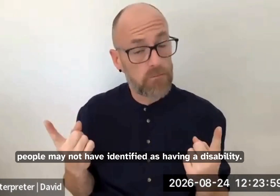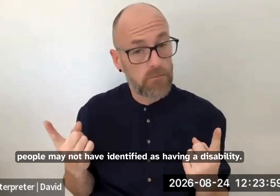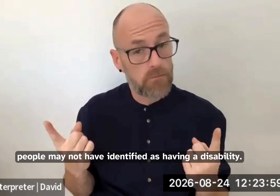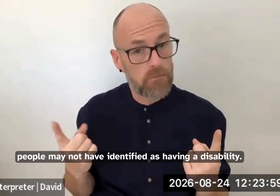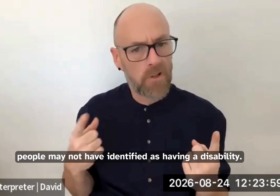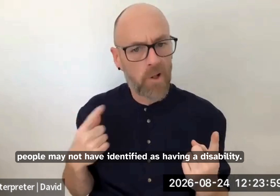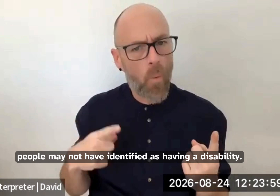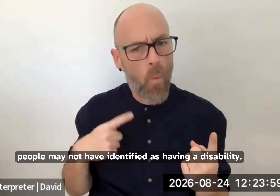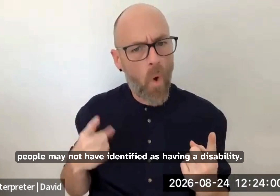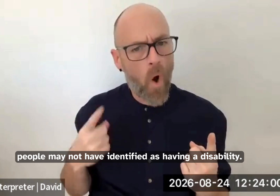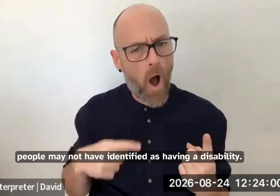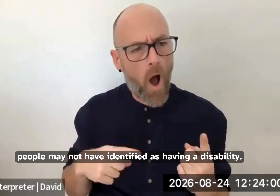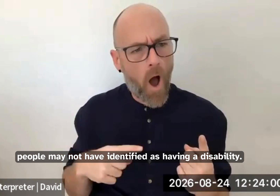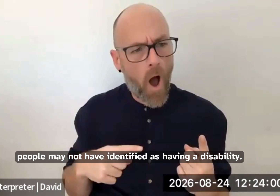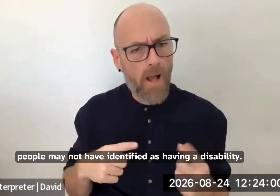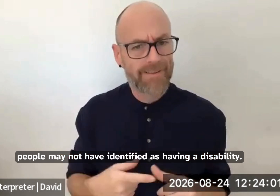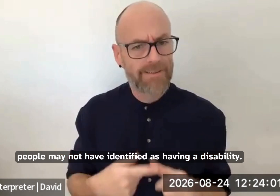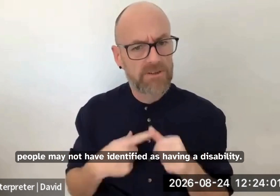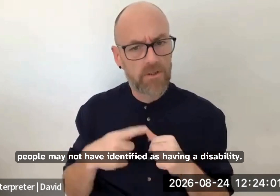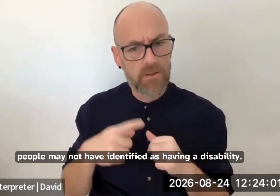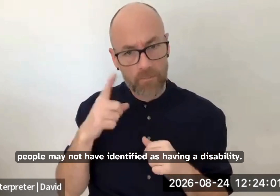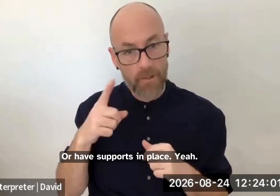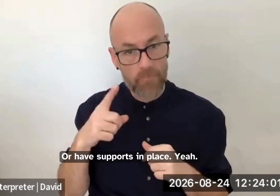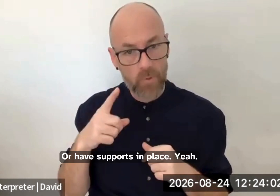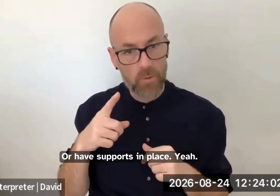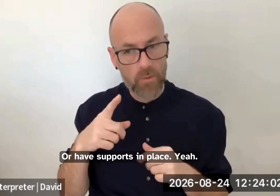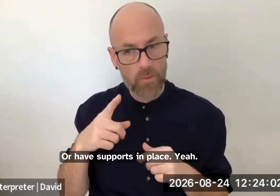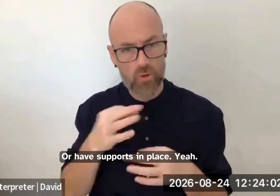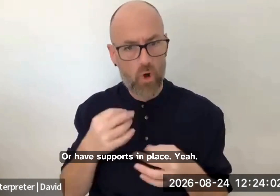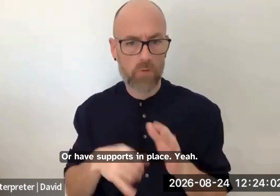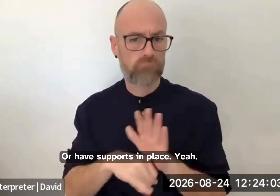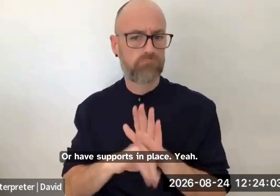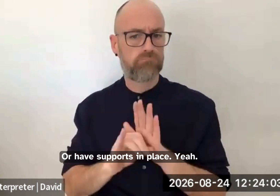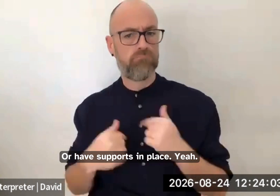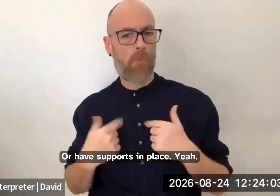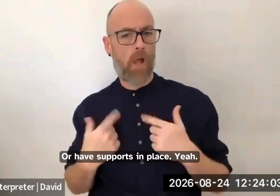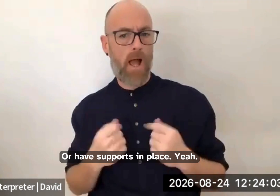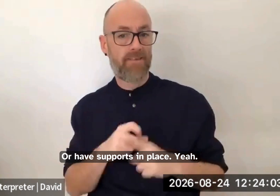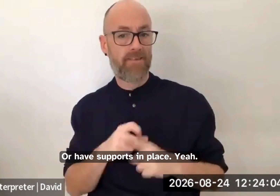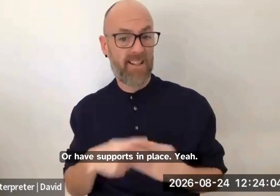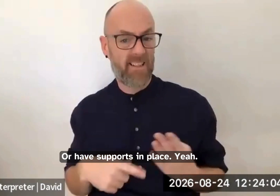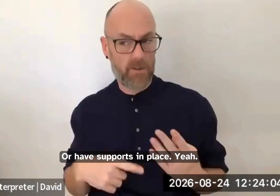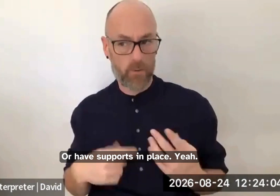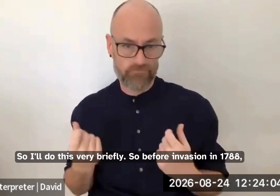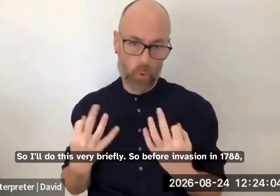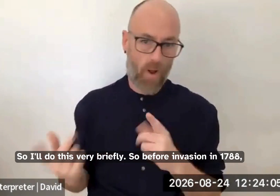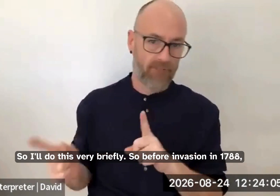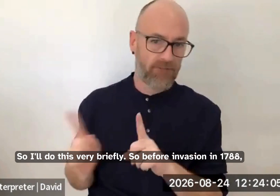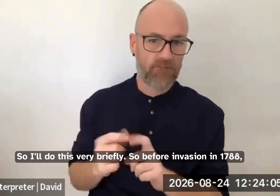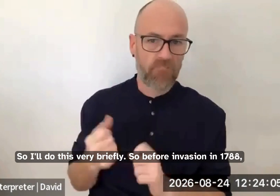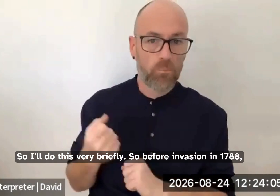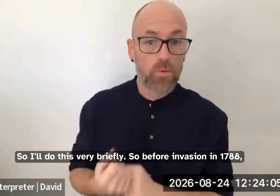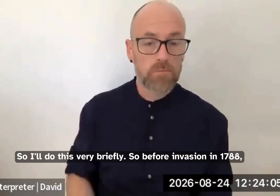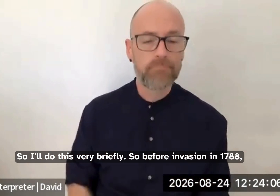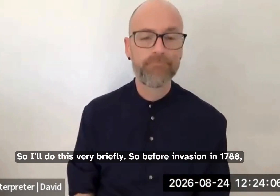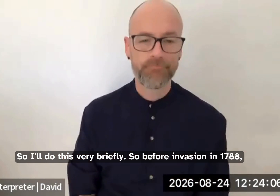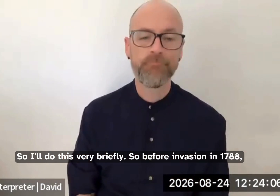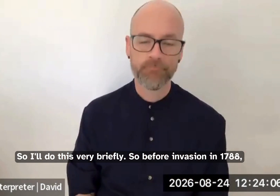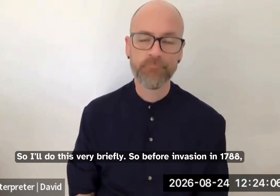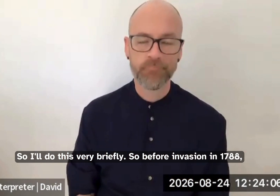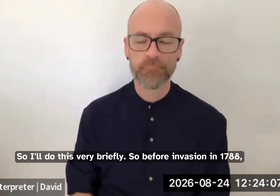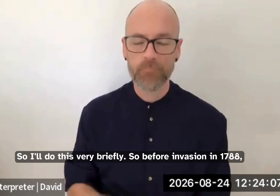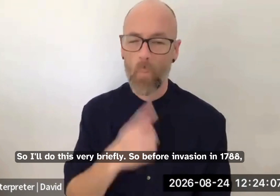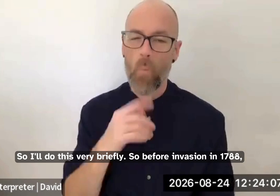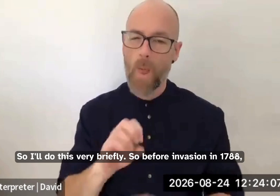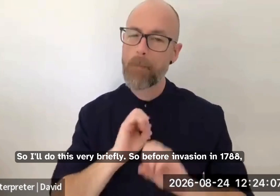Indigenous people may not have identified as having a disability or have supports in place? Yep. So I'll do this very briefly.